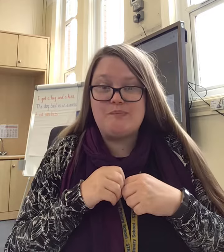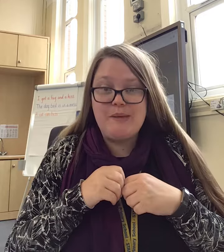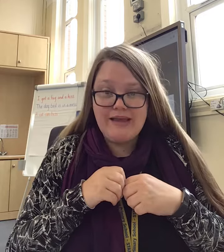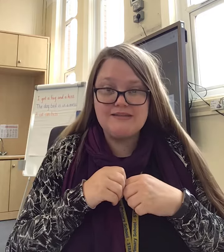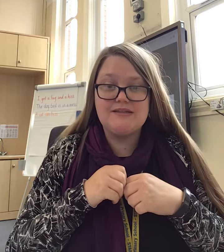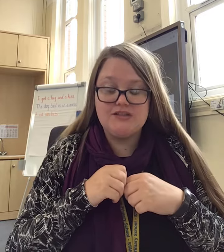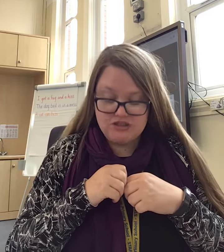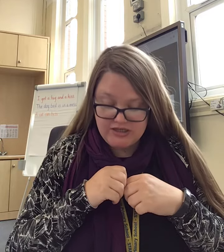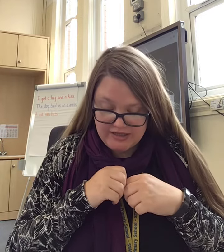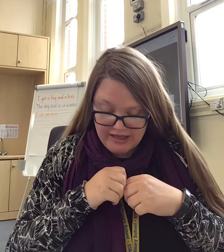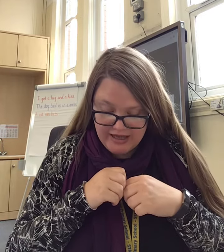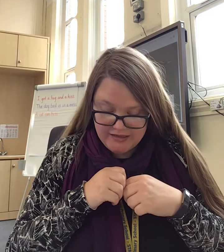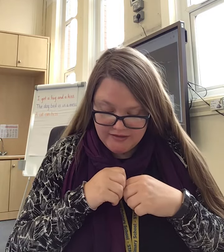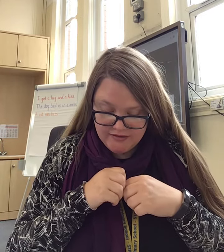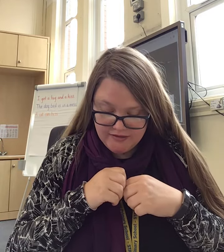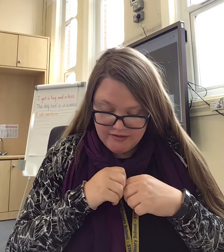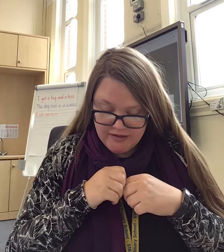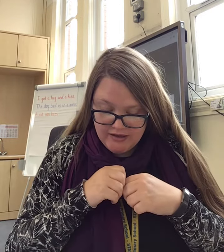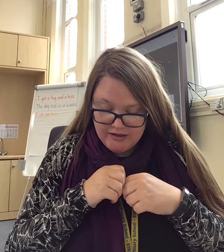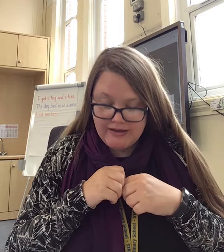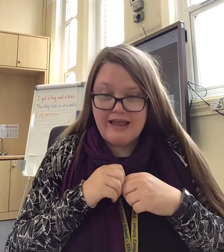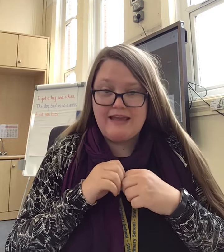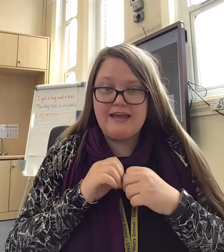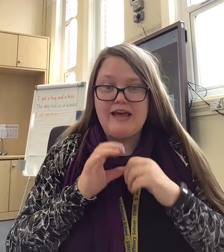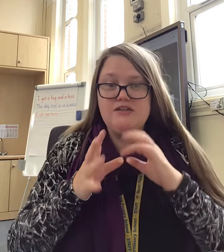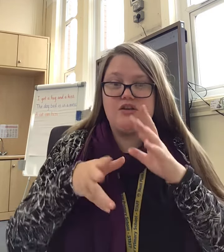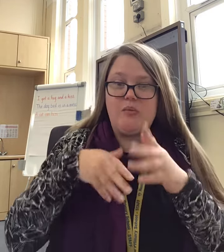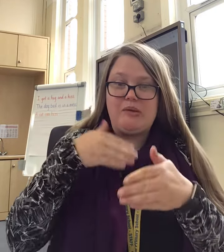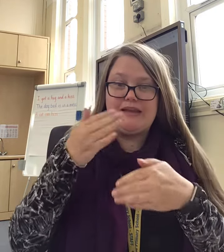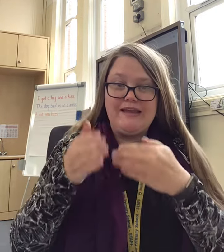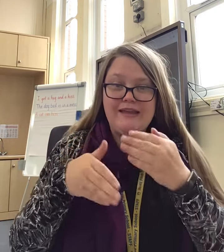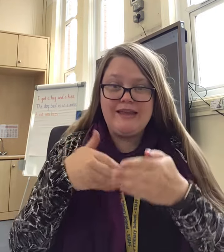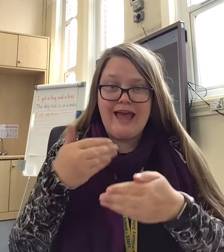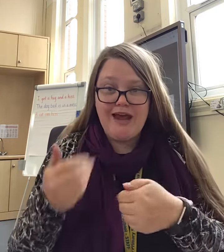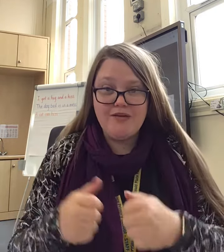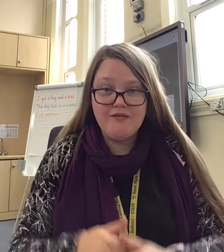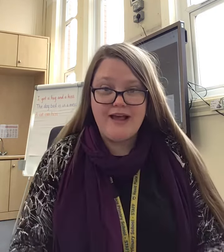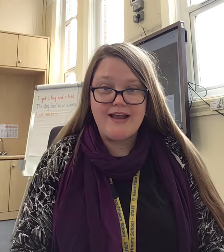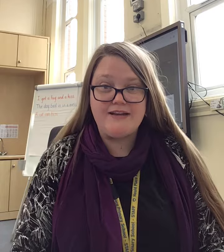best she can like a toppling caravan. done.